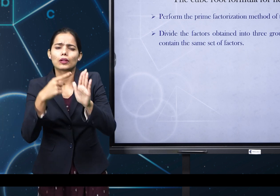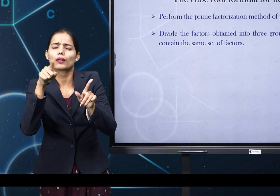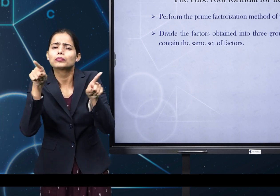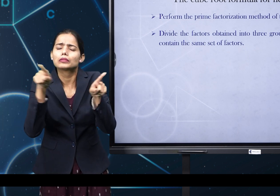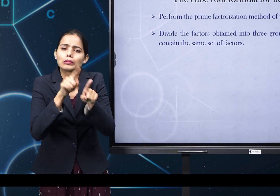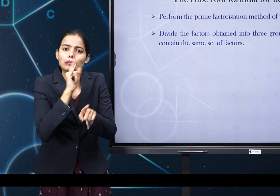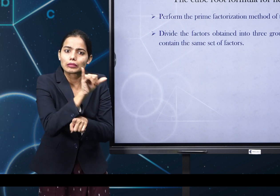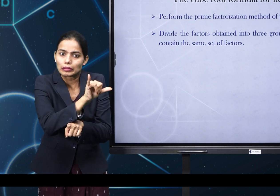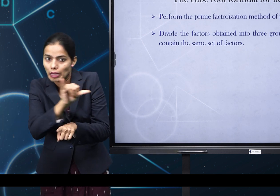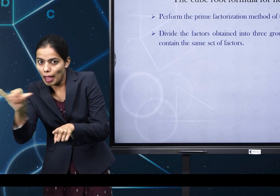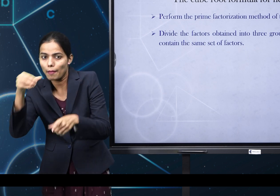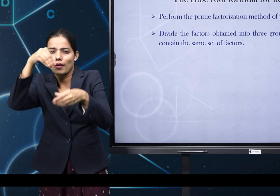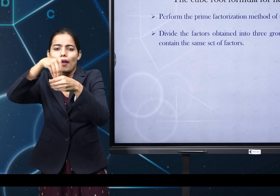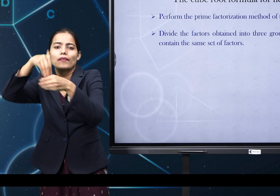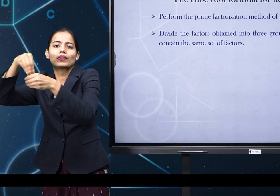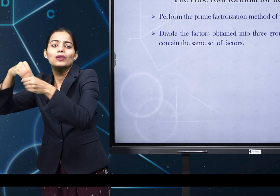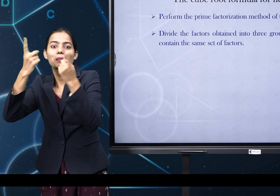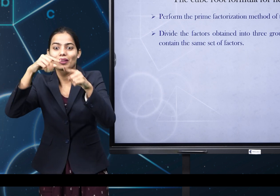set of factors.